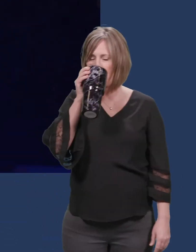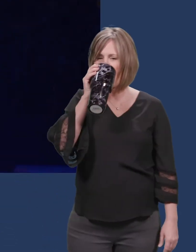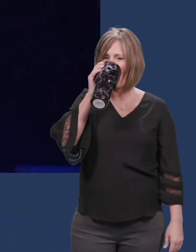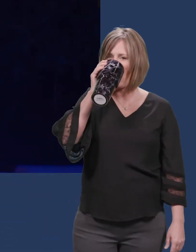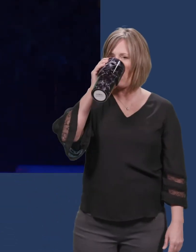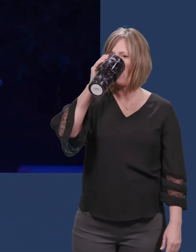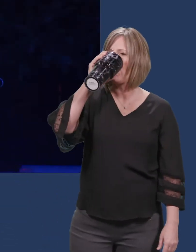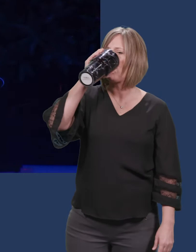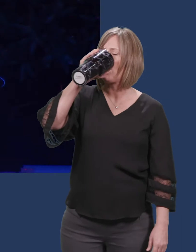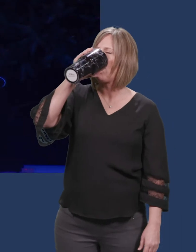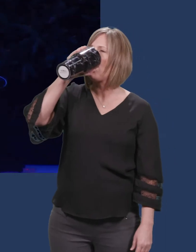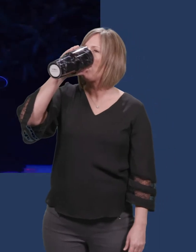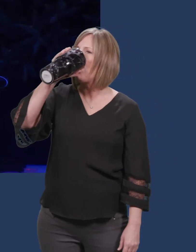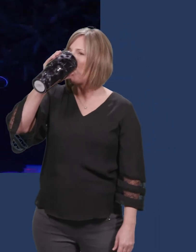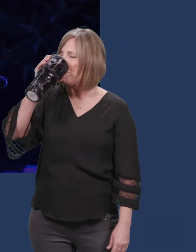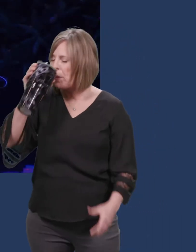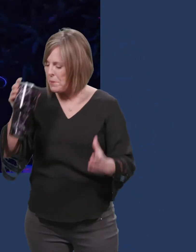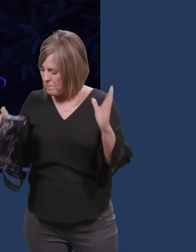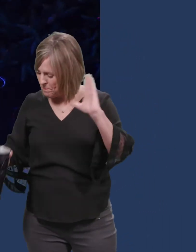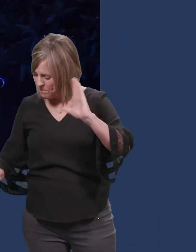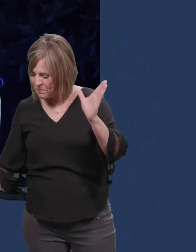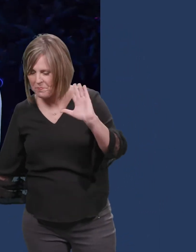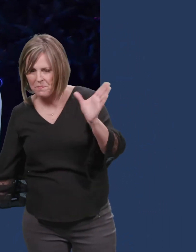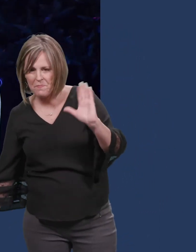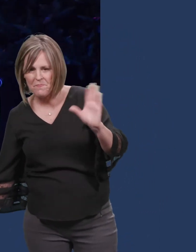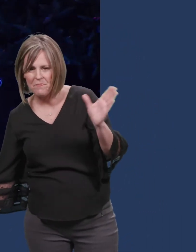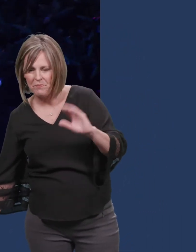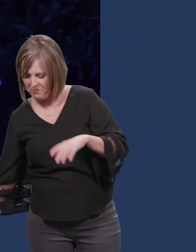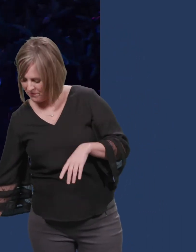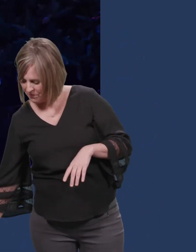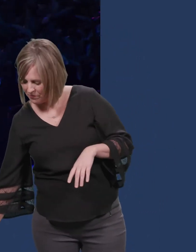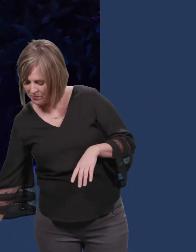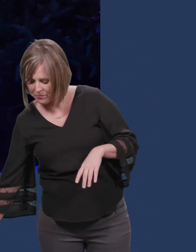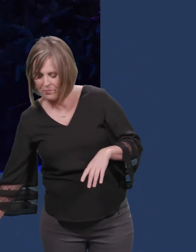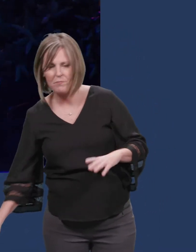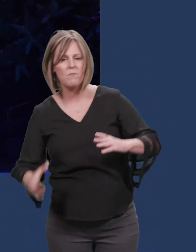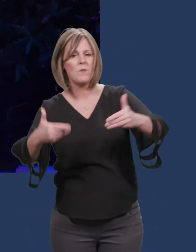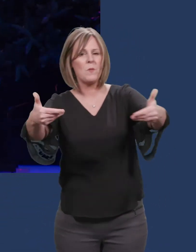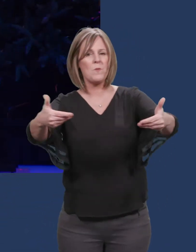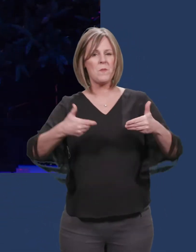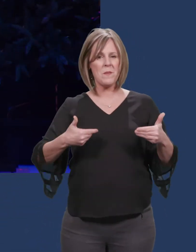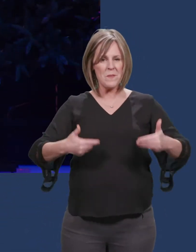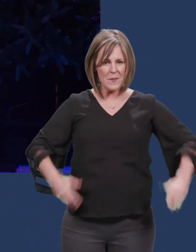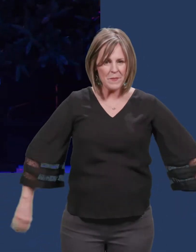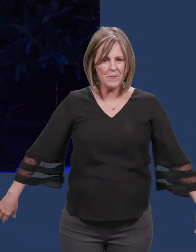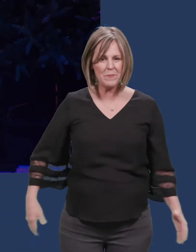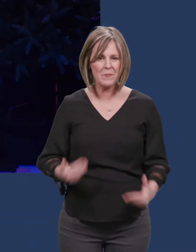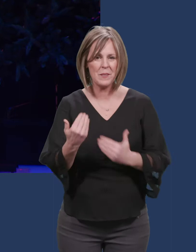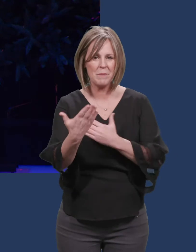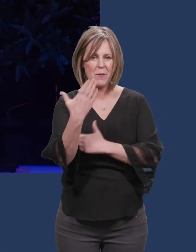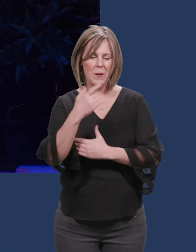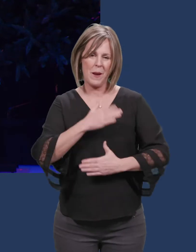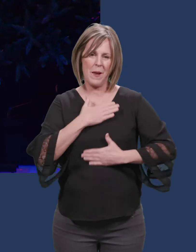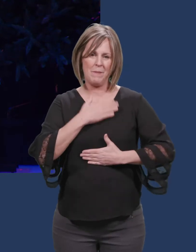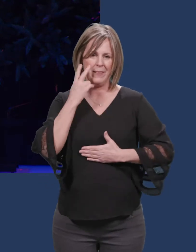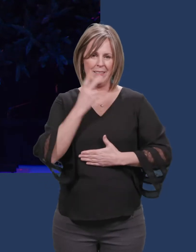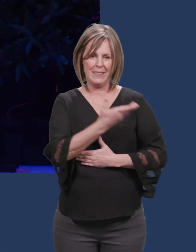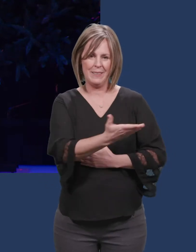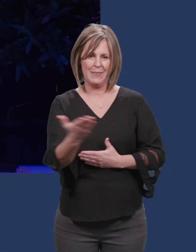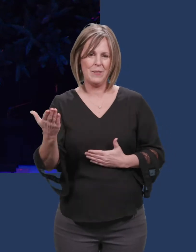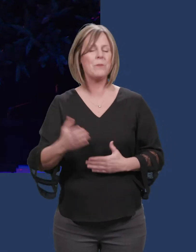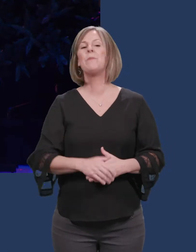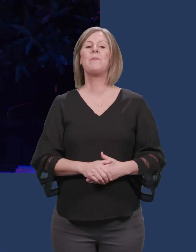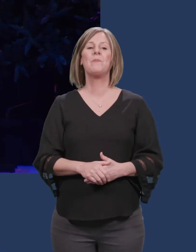Welcome, whether you are in person or online, really glad that you're worshiping with us this morning. Let's start our time together this